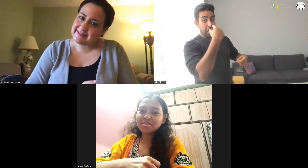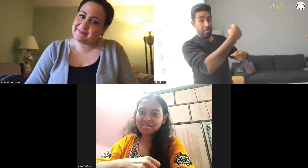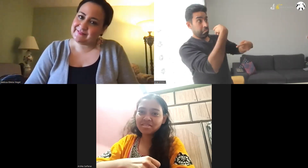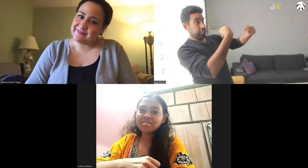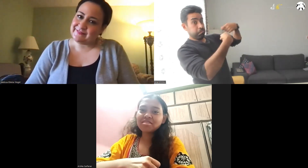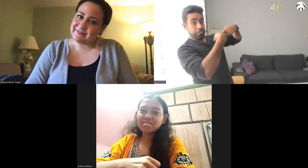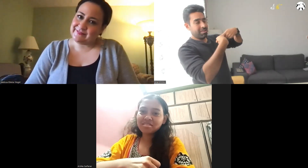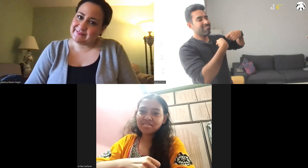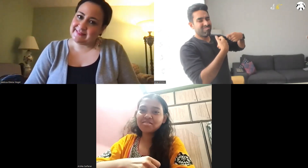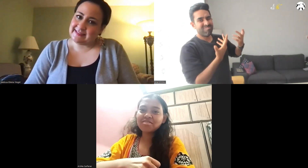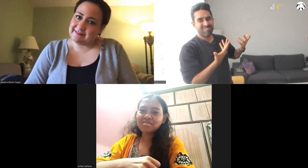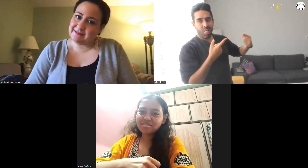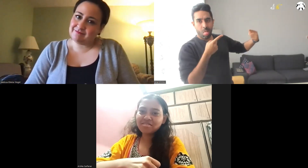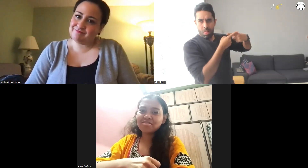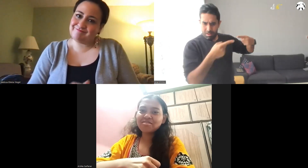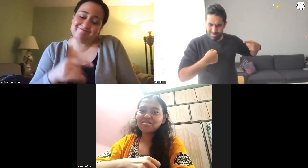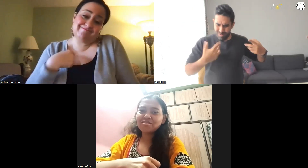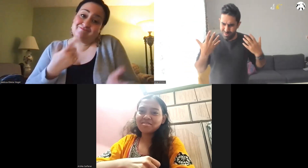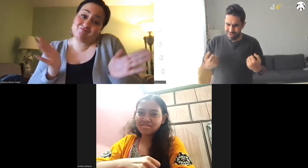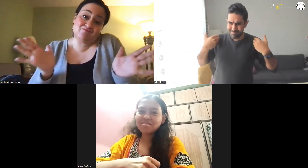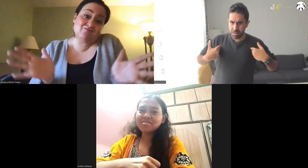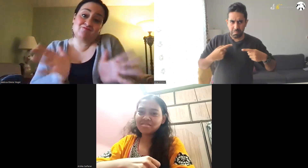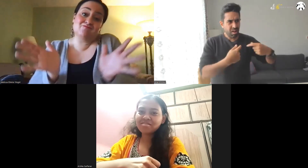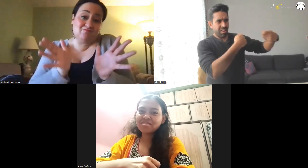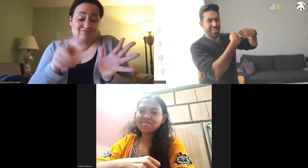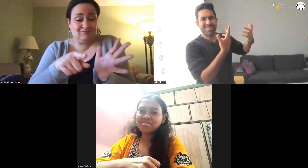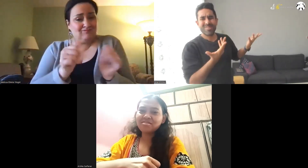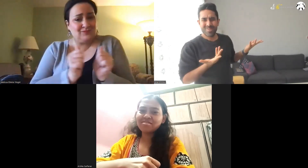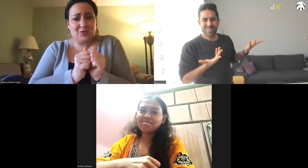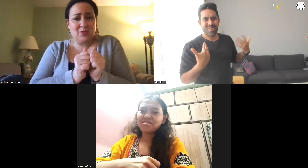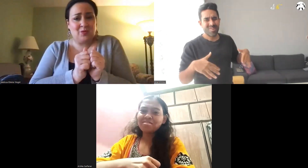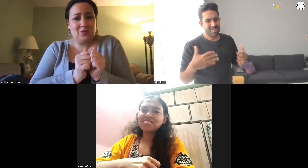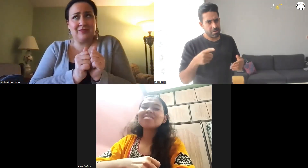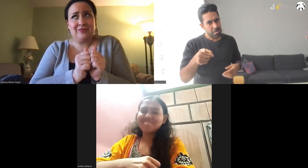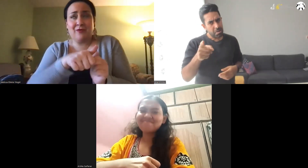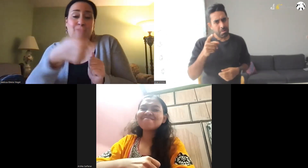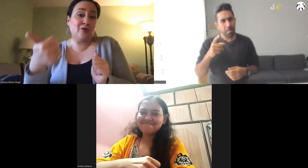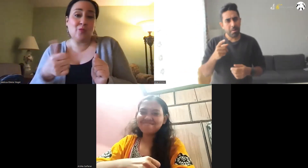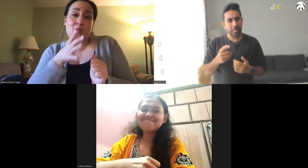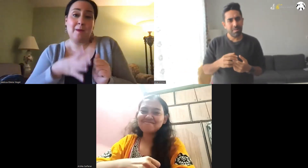Do you want that your father can control you or something? You can just